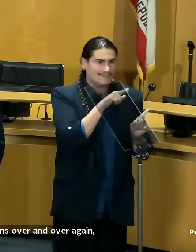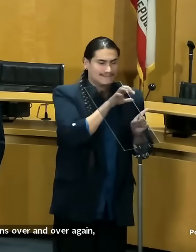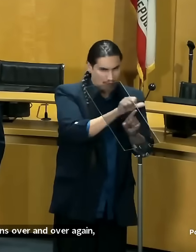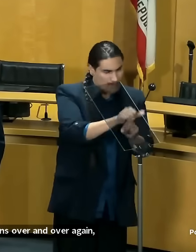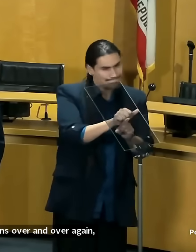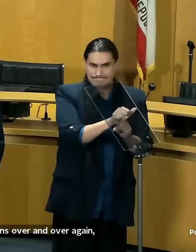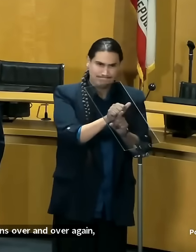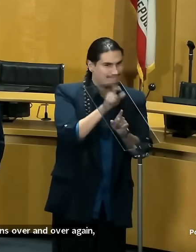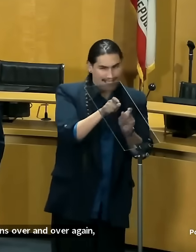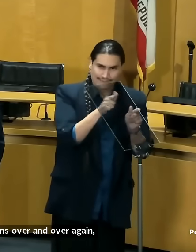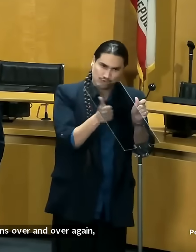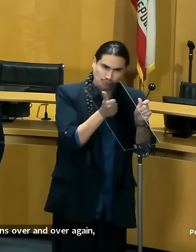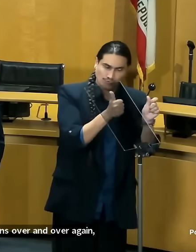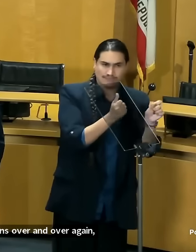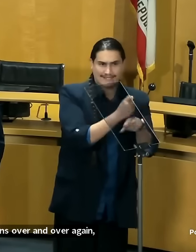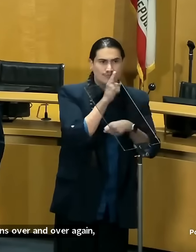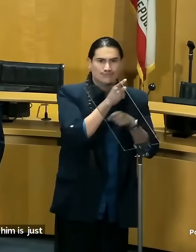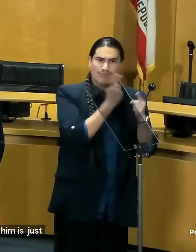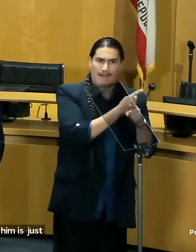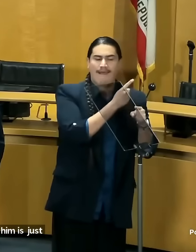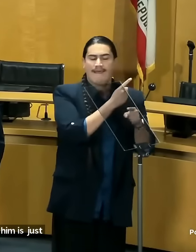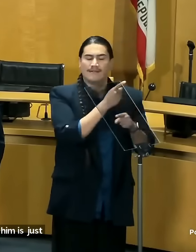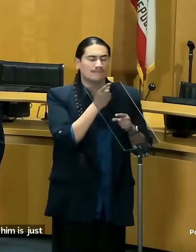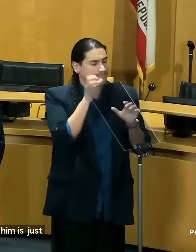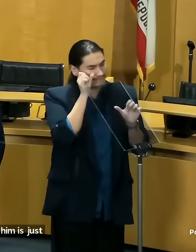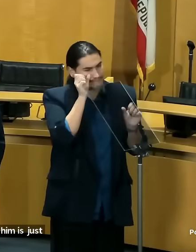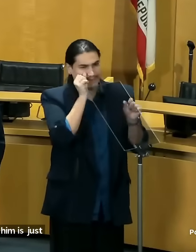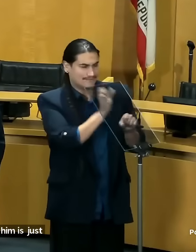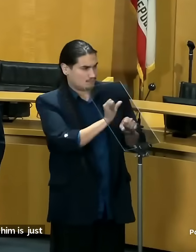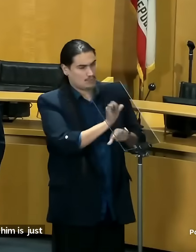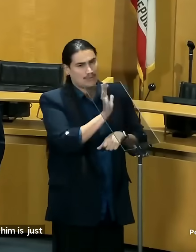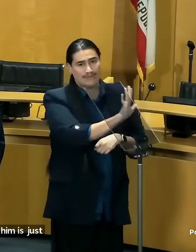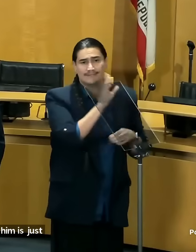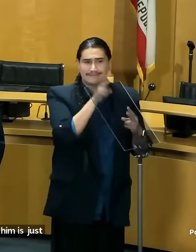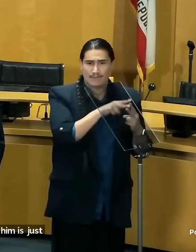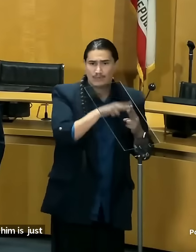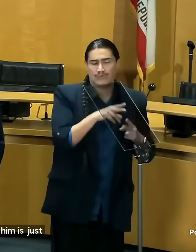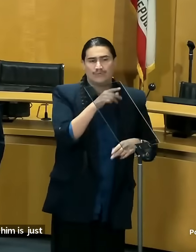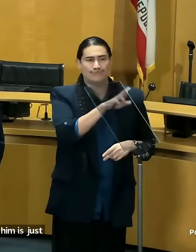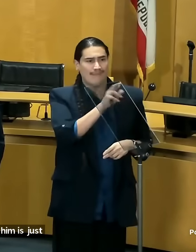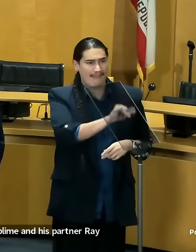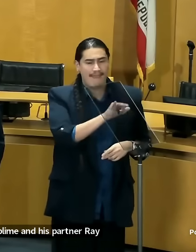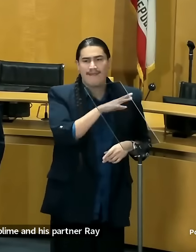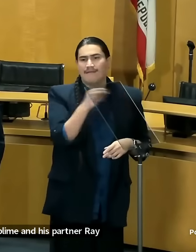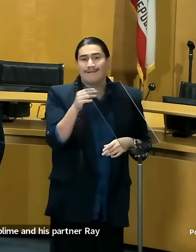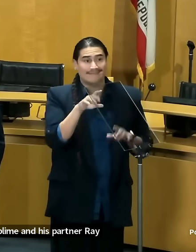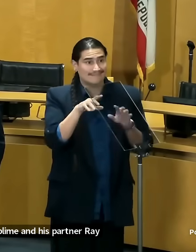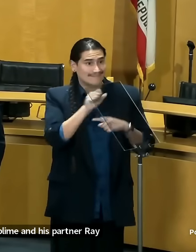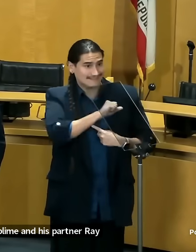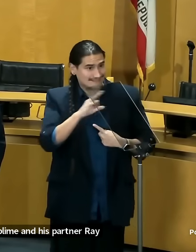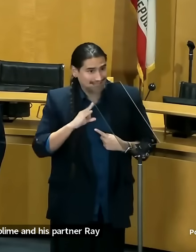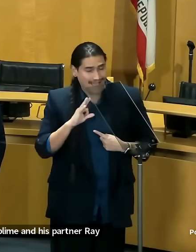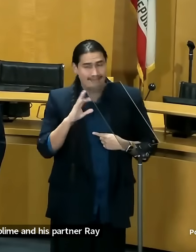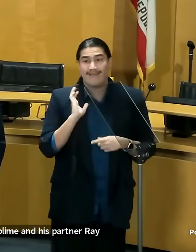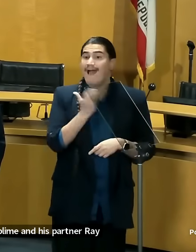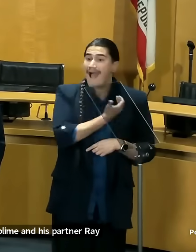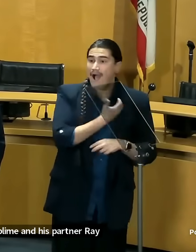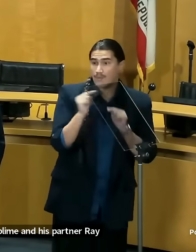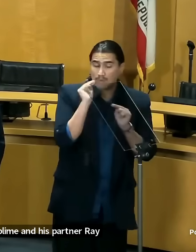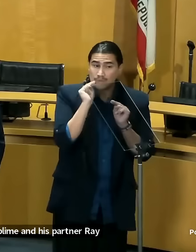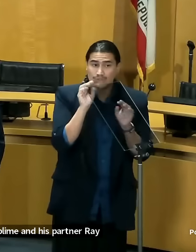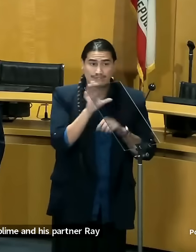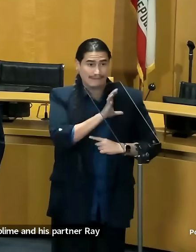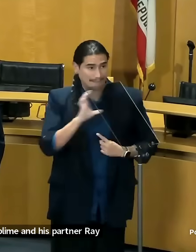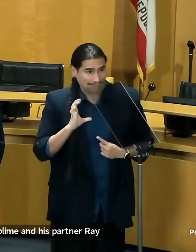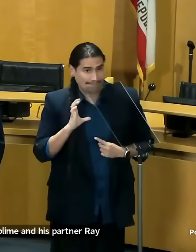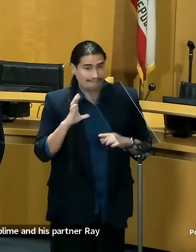him is just sublime, and his partner Ray and the staff and our negotiating